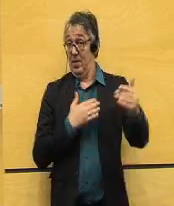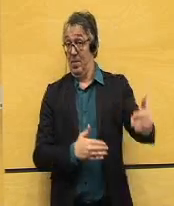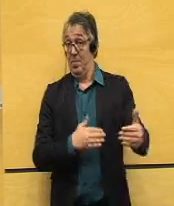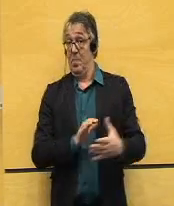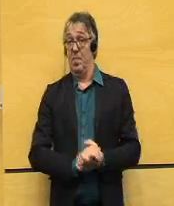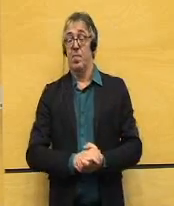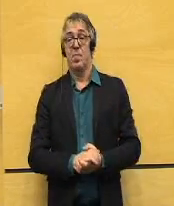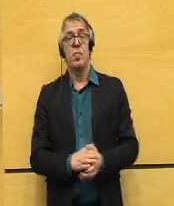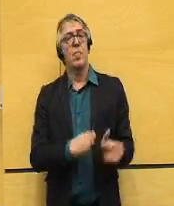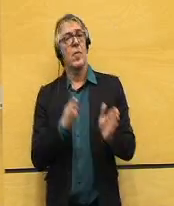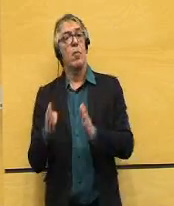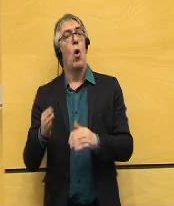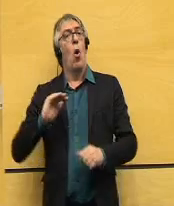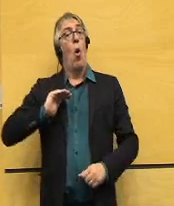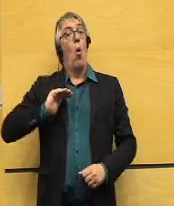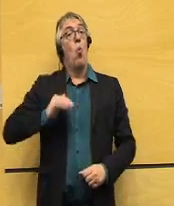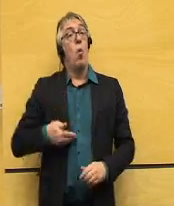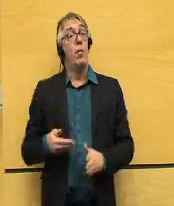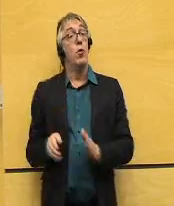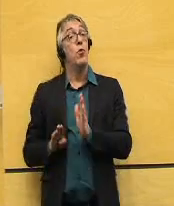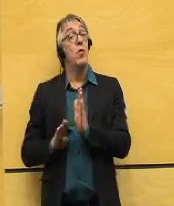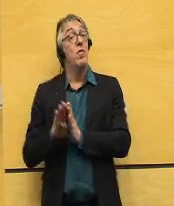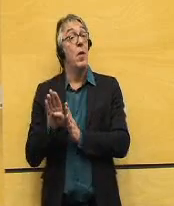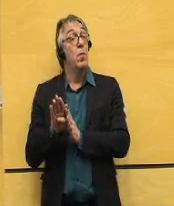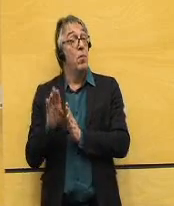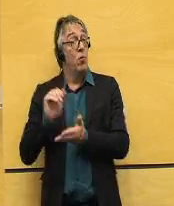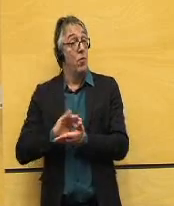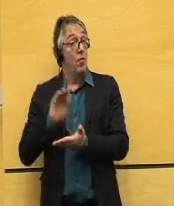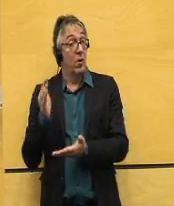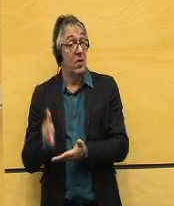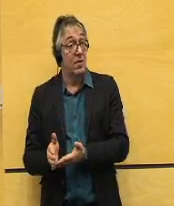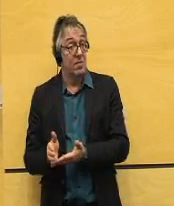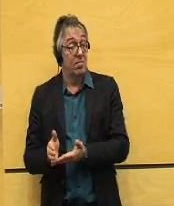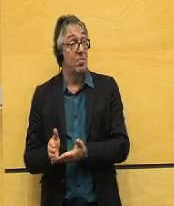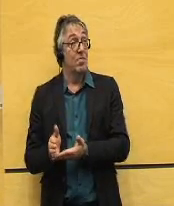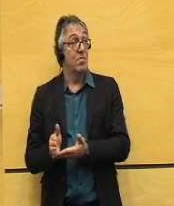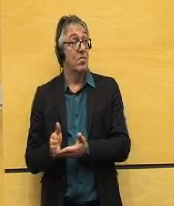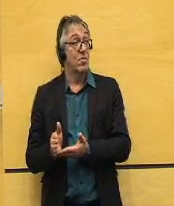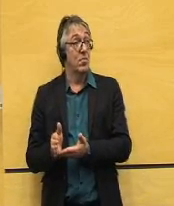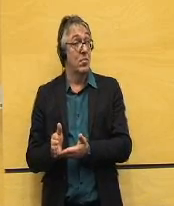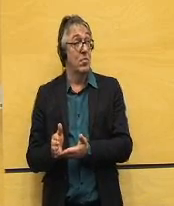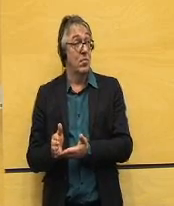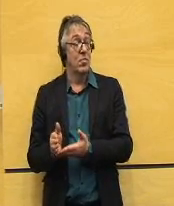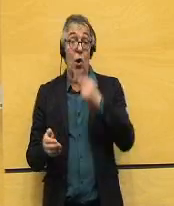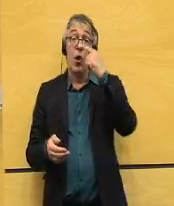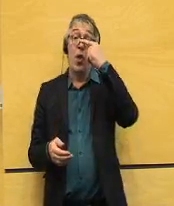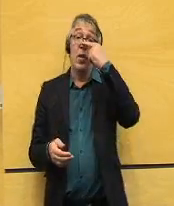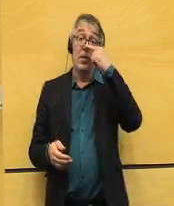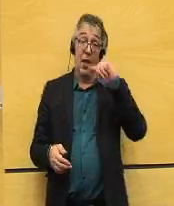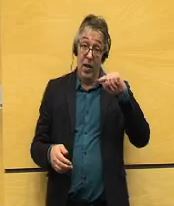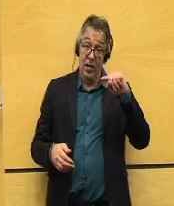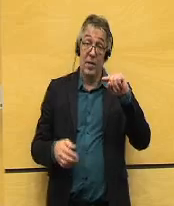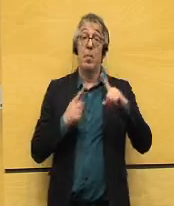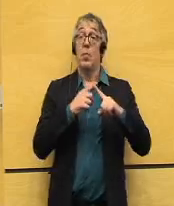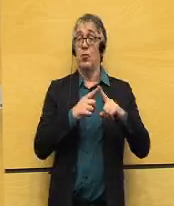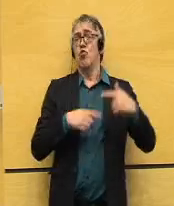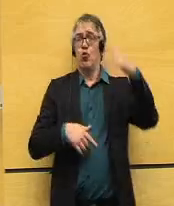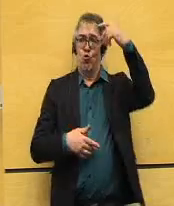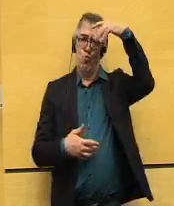Thailand, and the Department of Empowerment of Persons with Disabilities cooperated with other